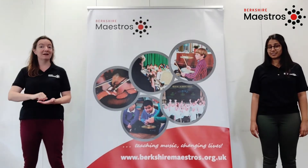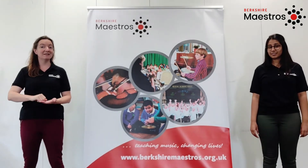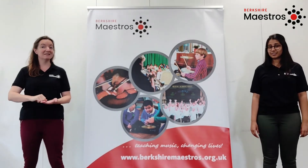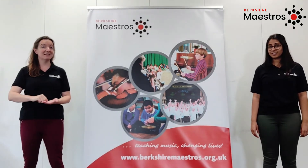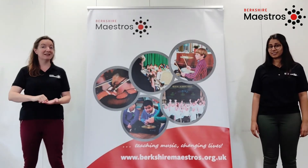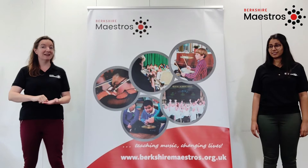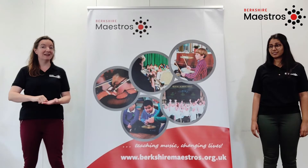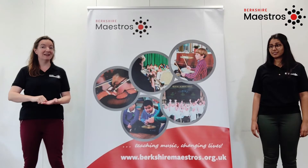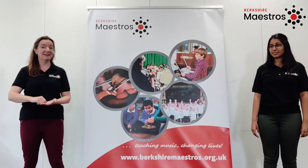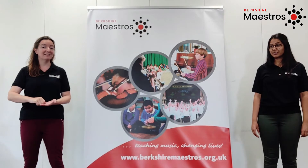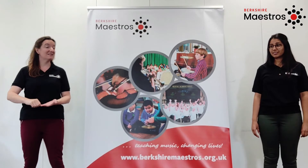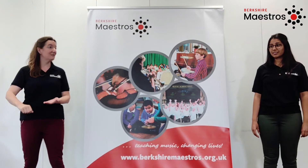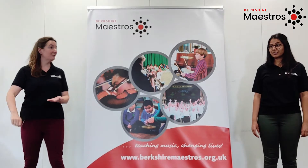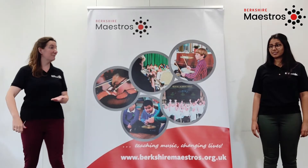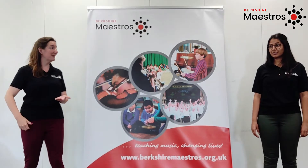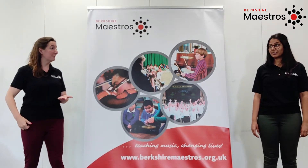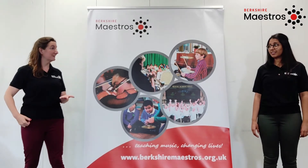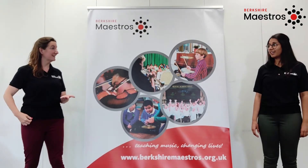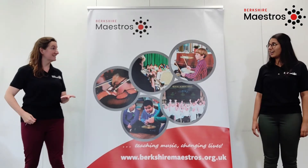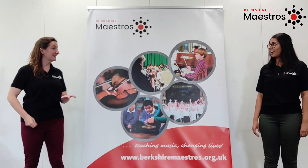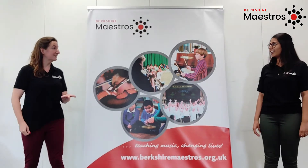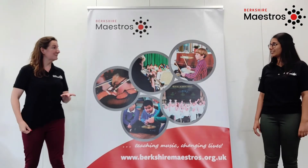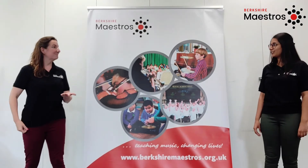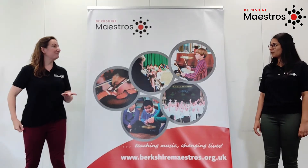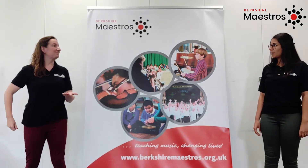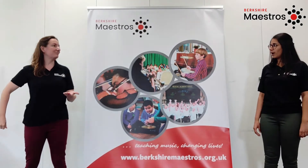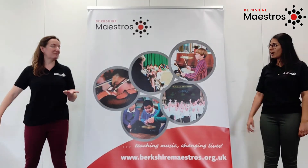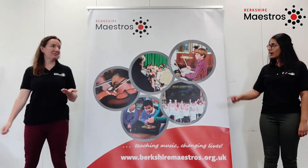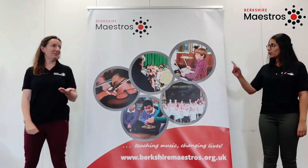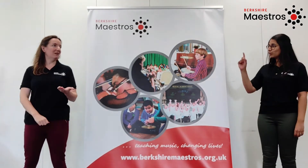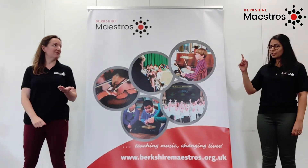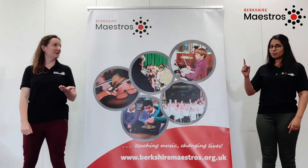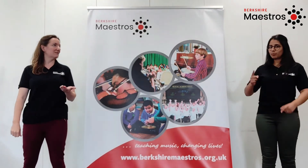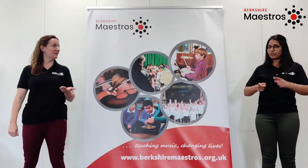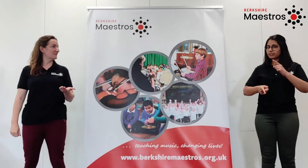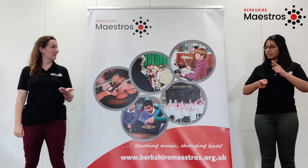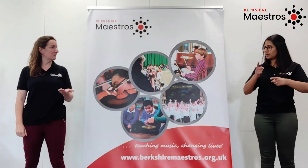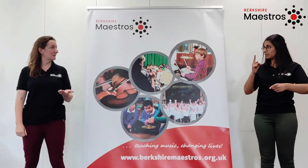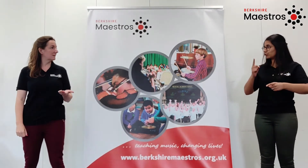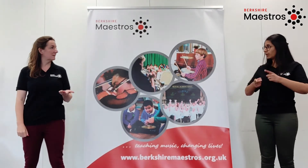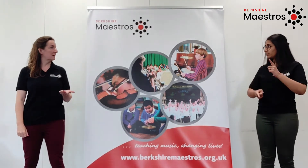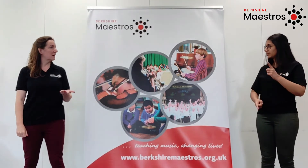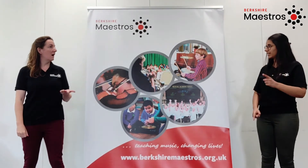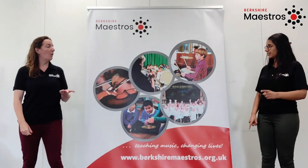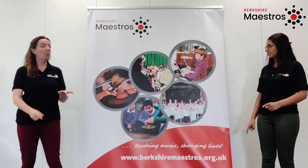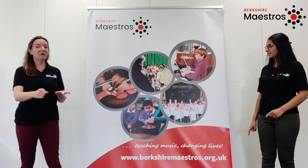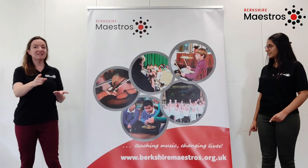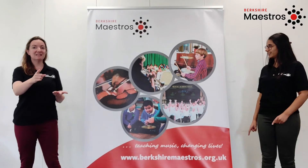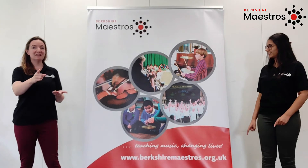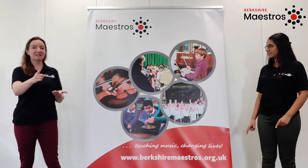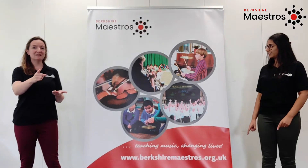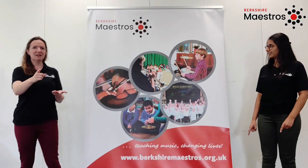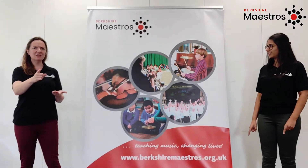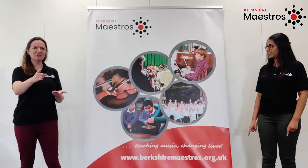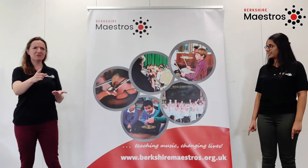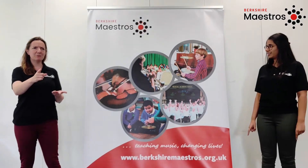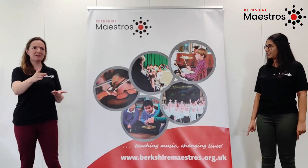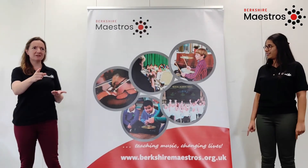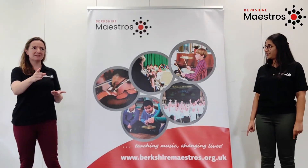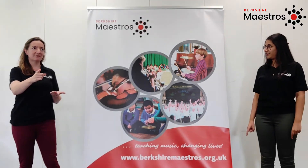Z. Do you remember that one, BT? I do remember. I also remember we did it with some drumsticks. We did. So let's just remind ourselves